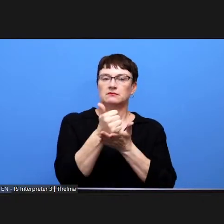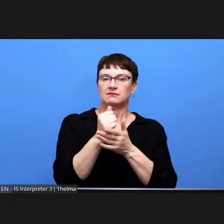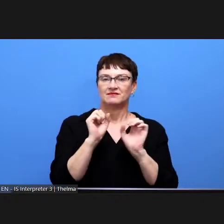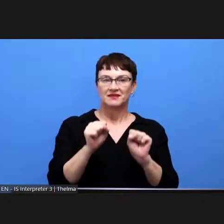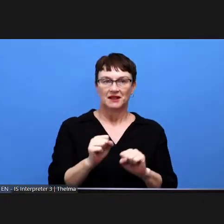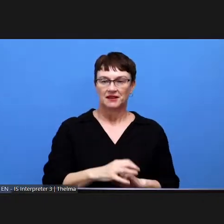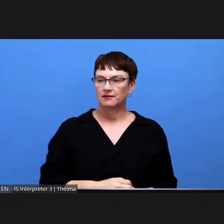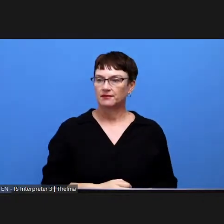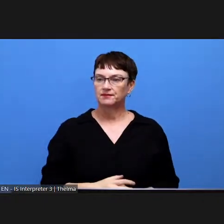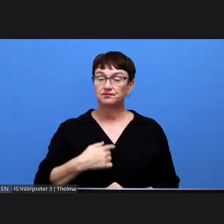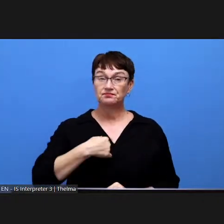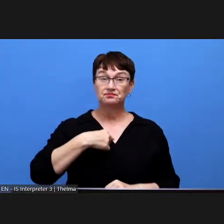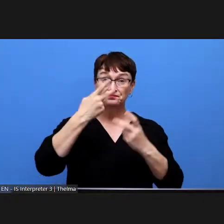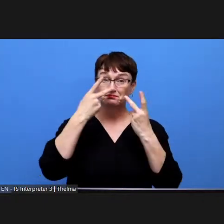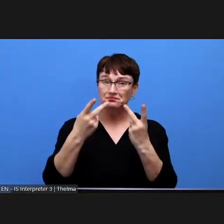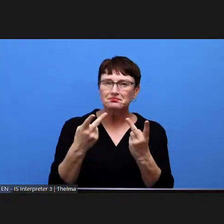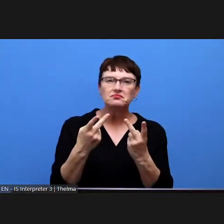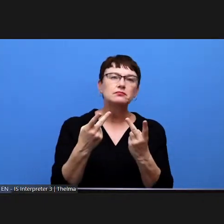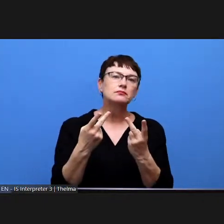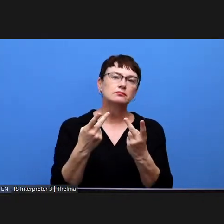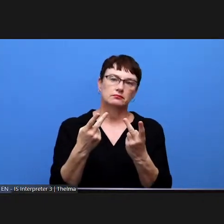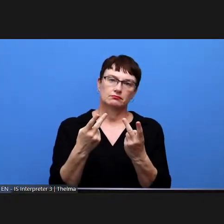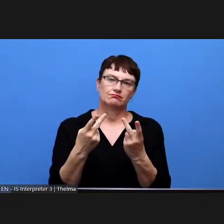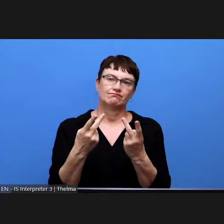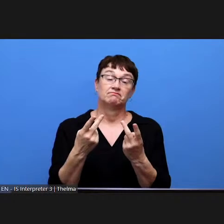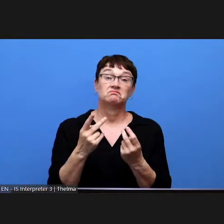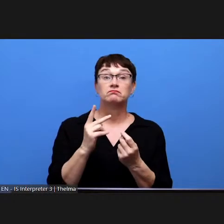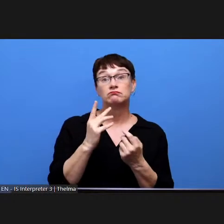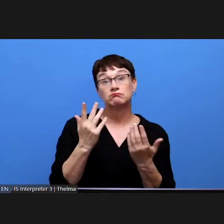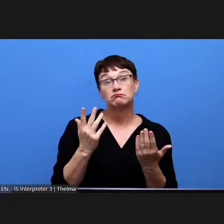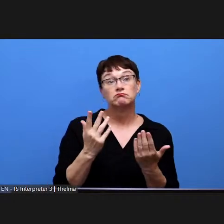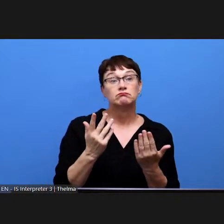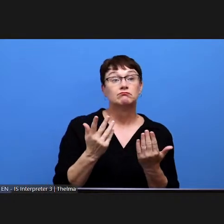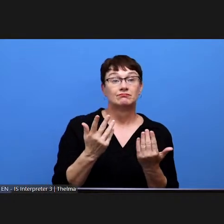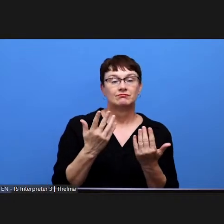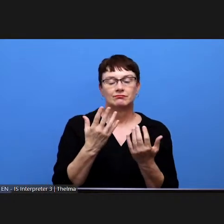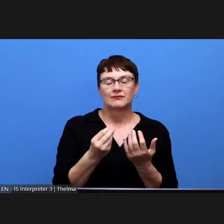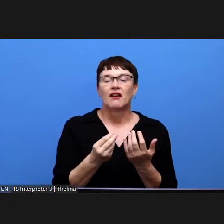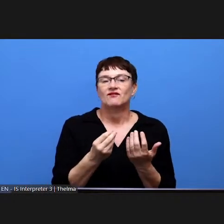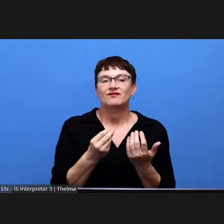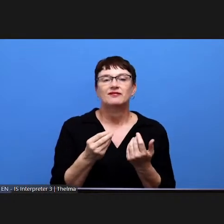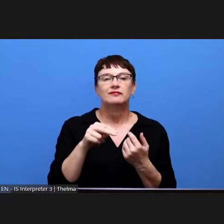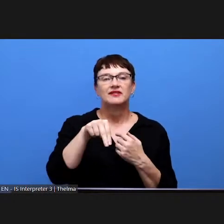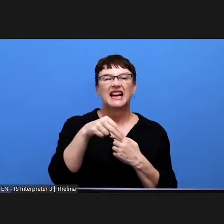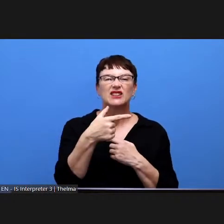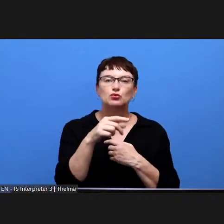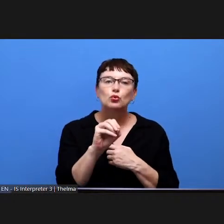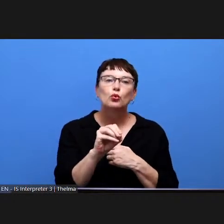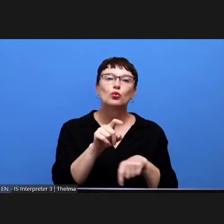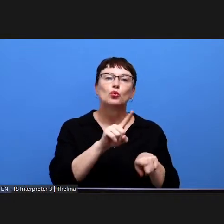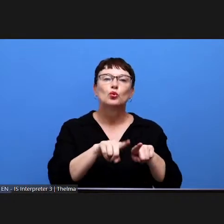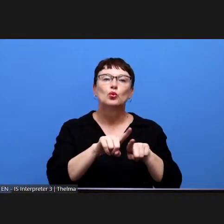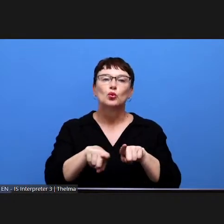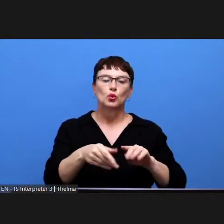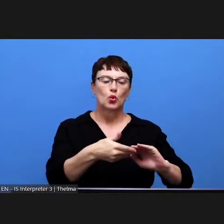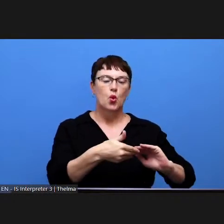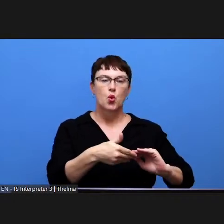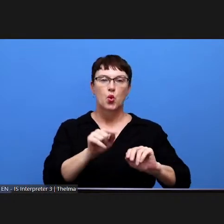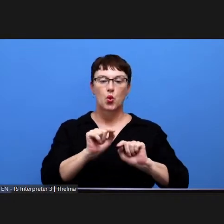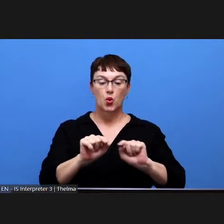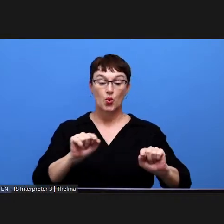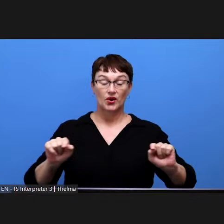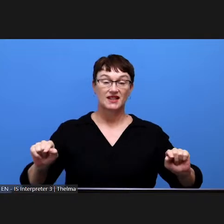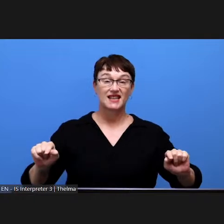expertise in that area, depending on their role. So my role here today would be not just